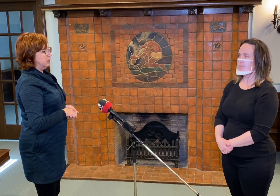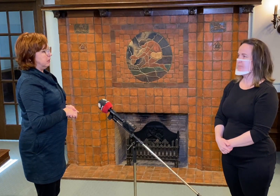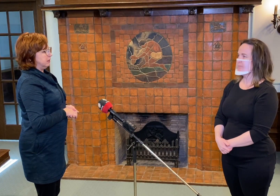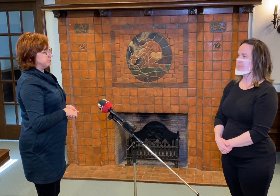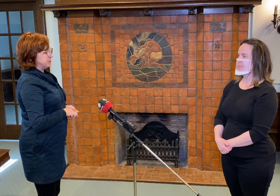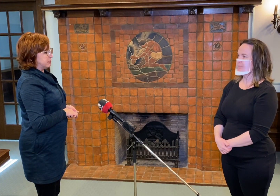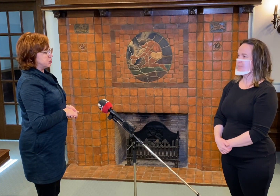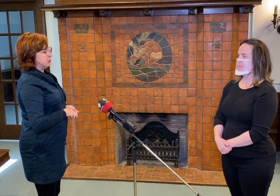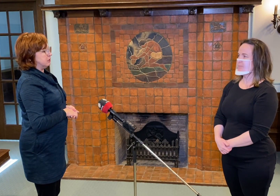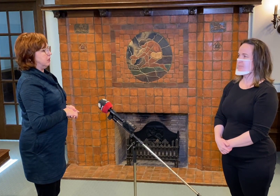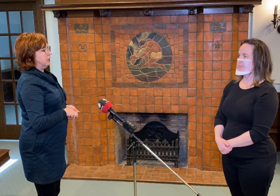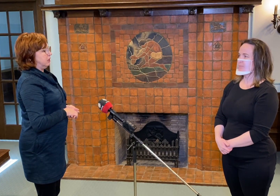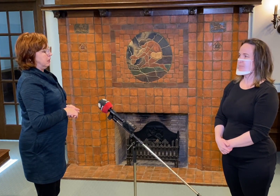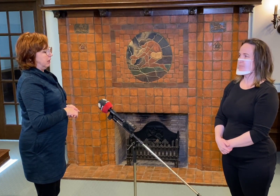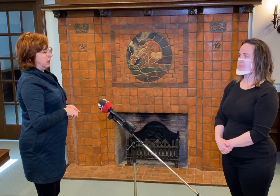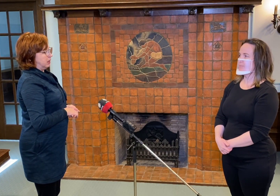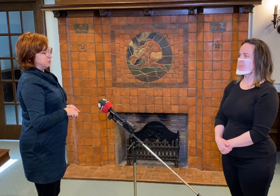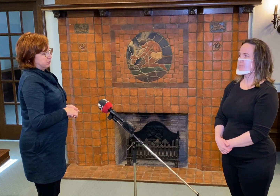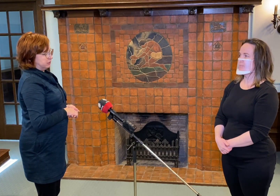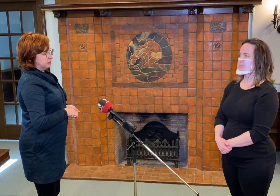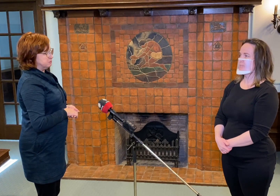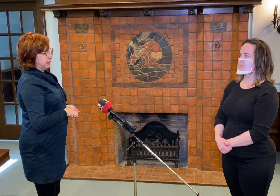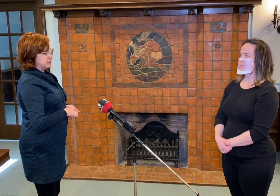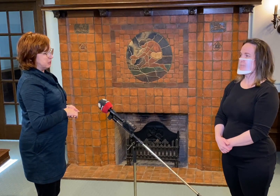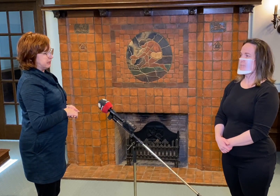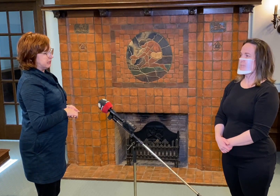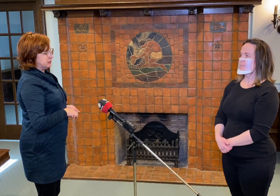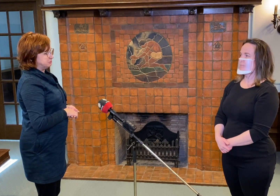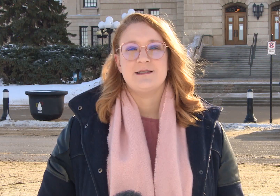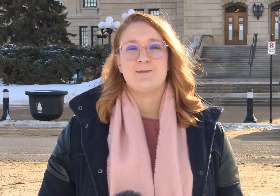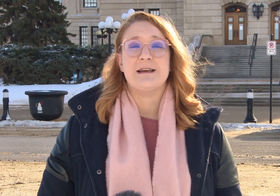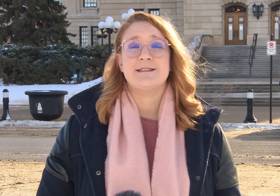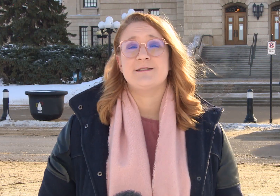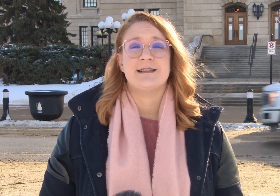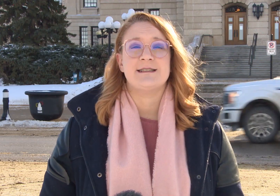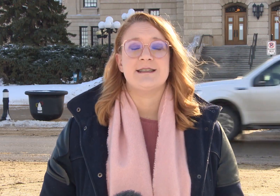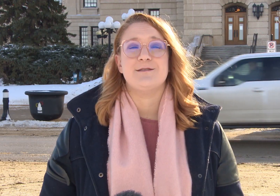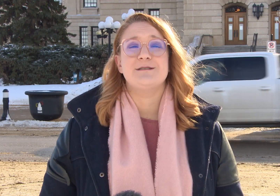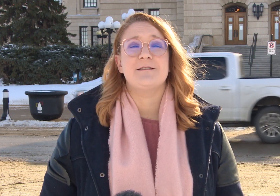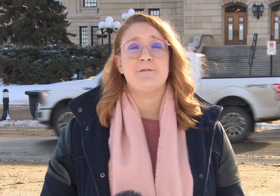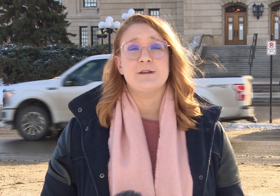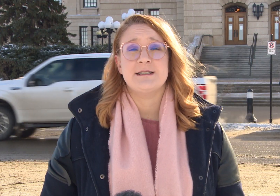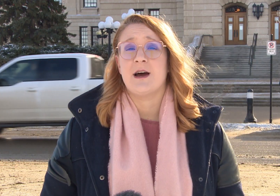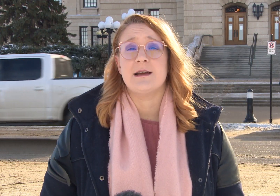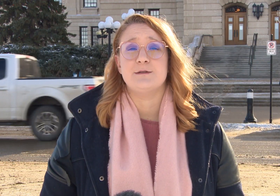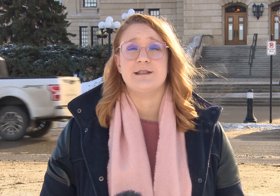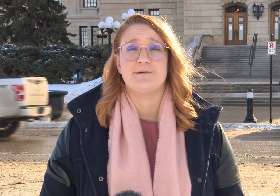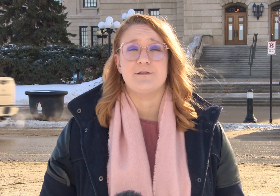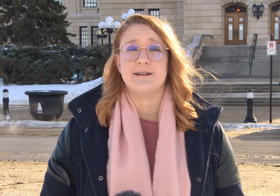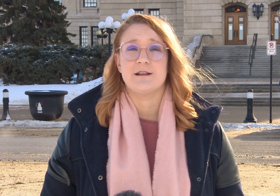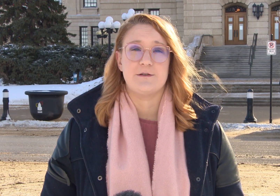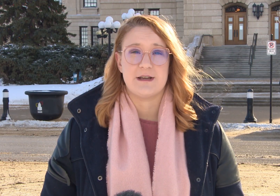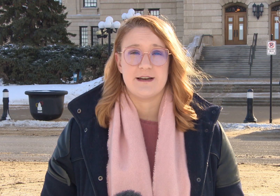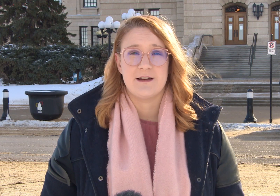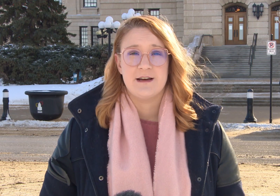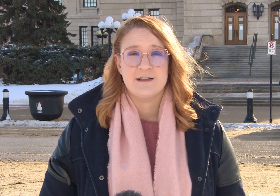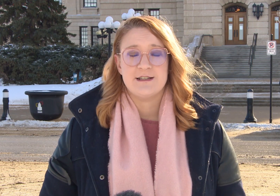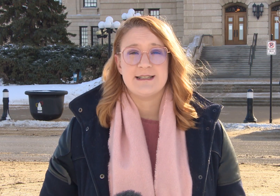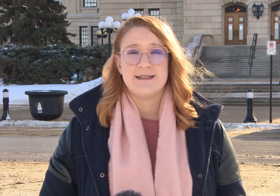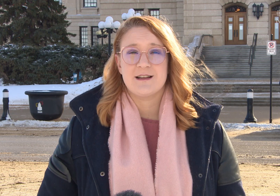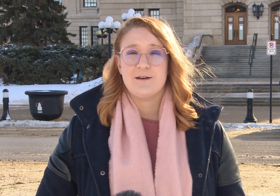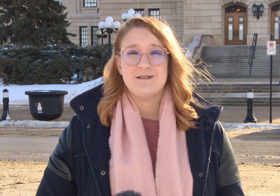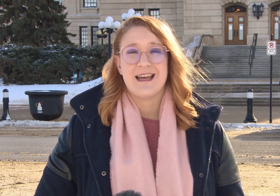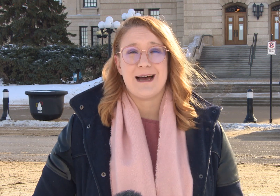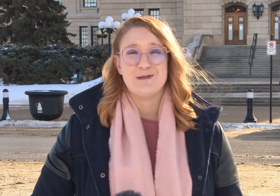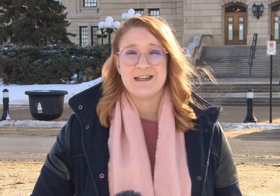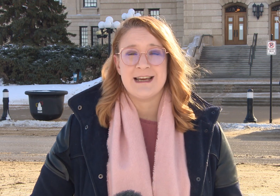get information about the pandemic. Spicer says it was the first time she's felt included. She